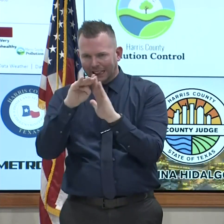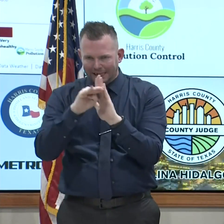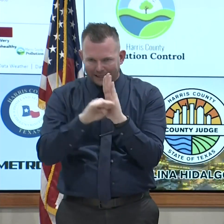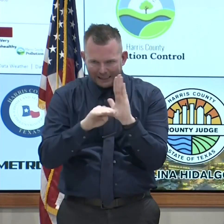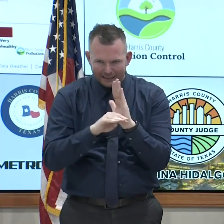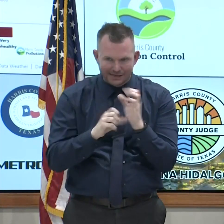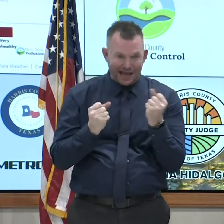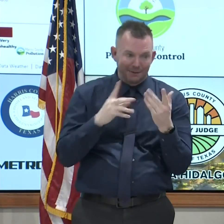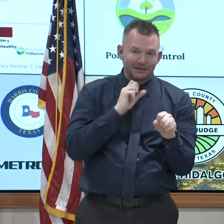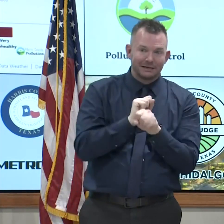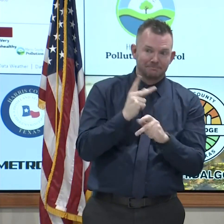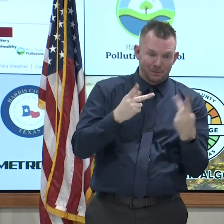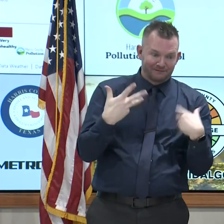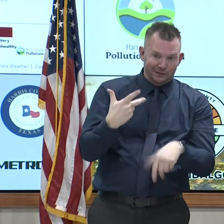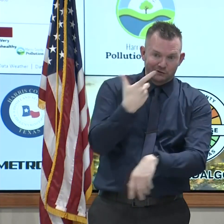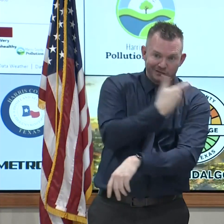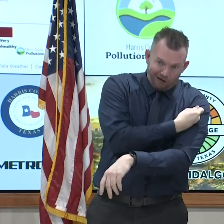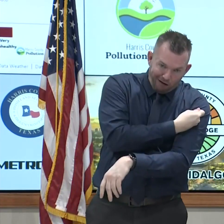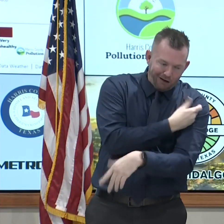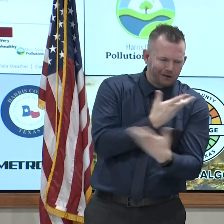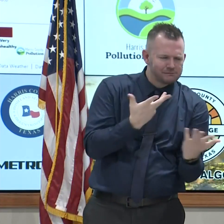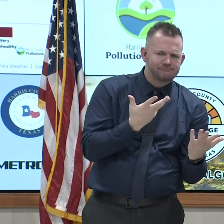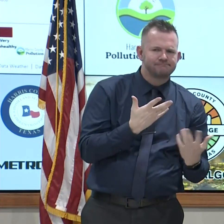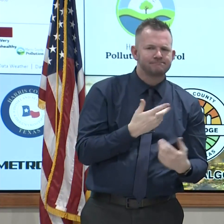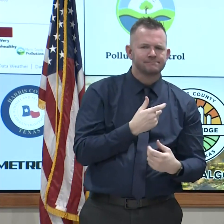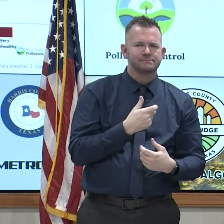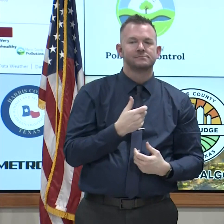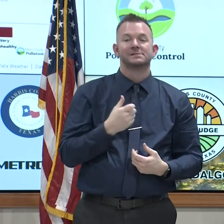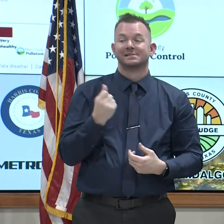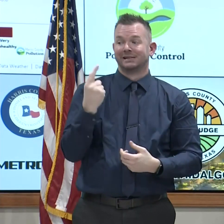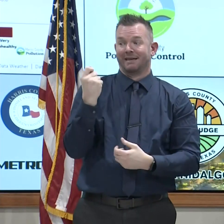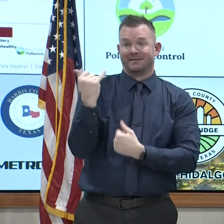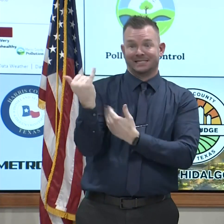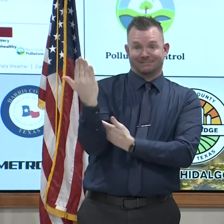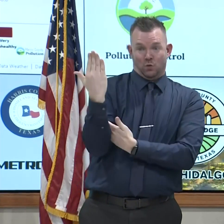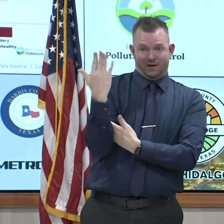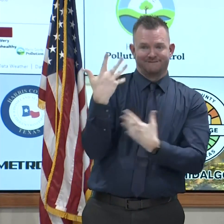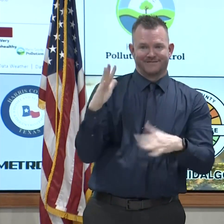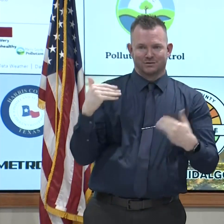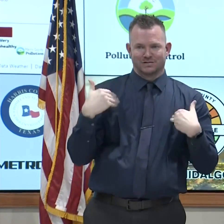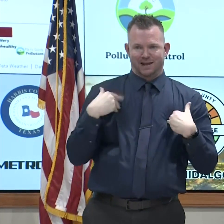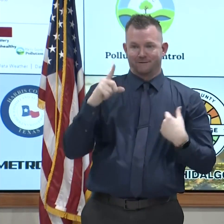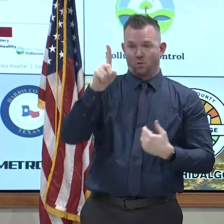thing. As of 11 o'clock this morning, we had